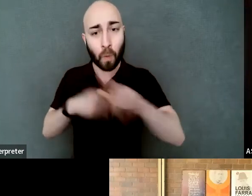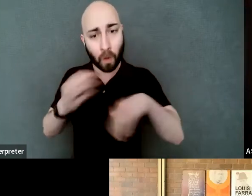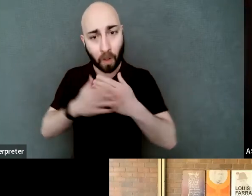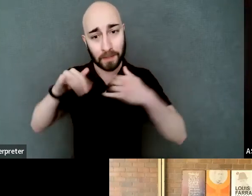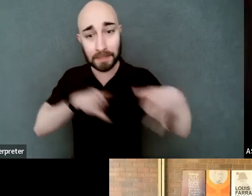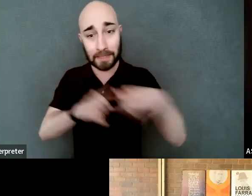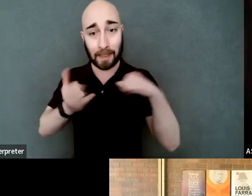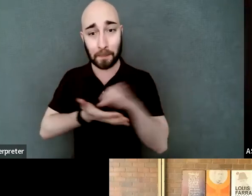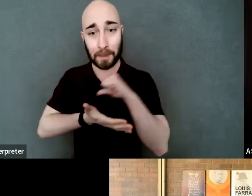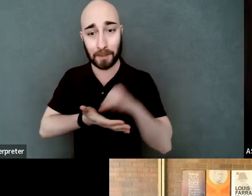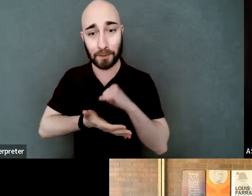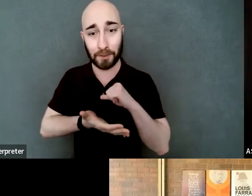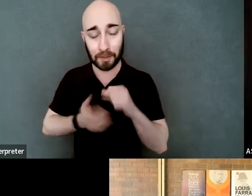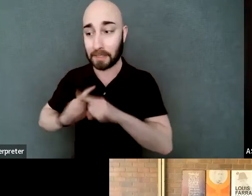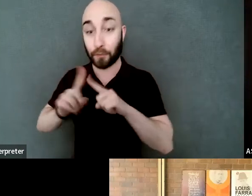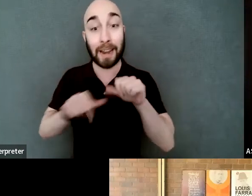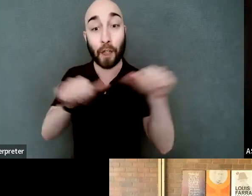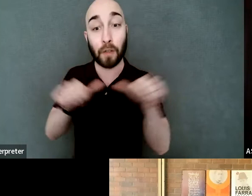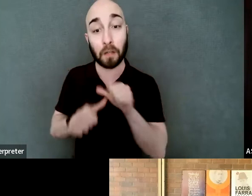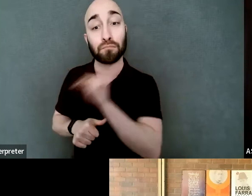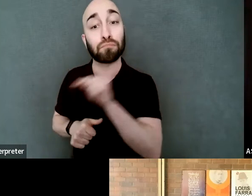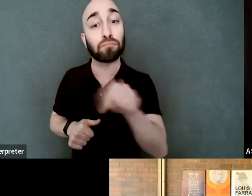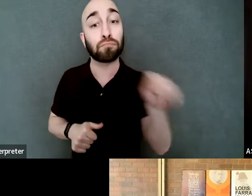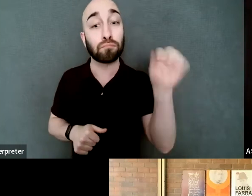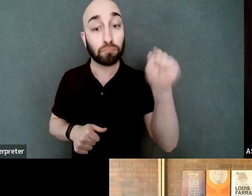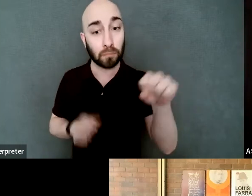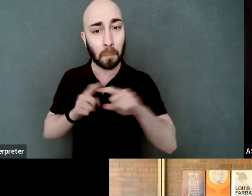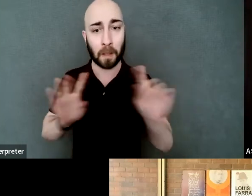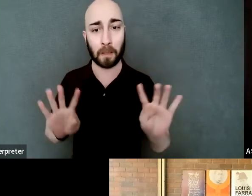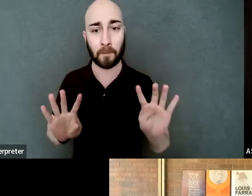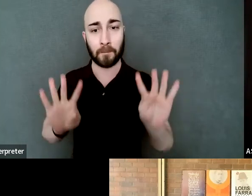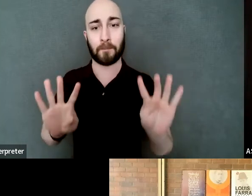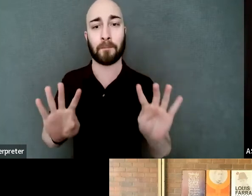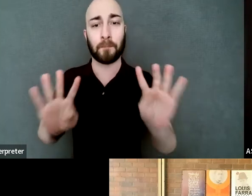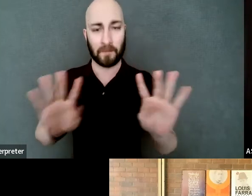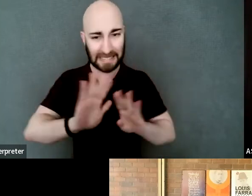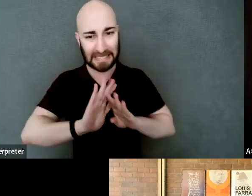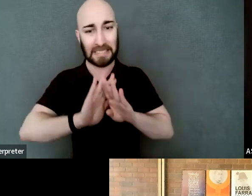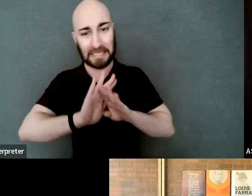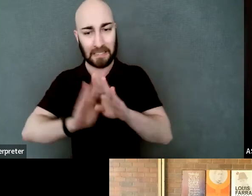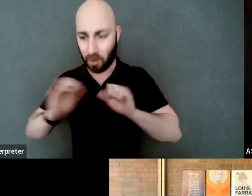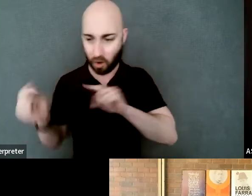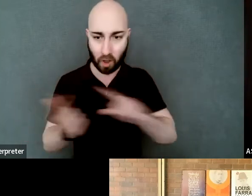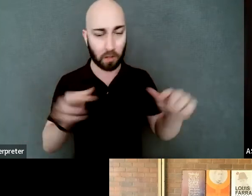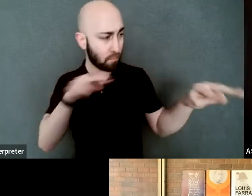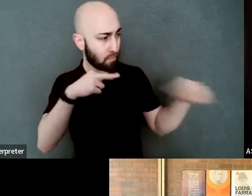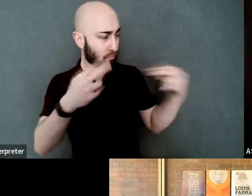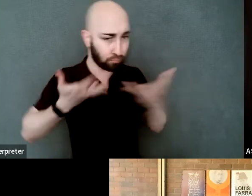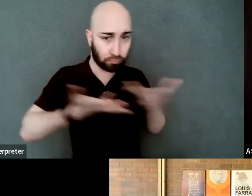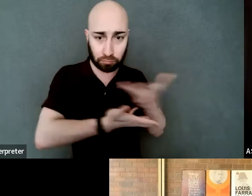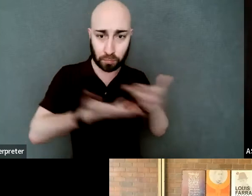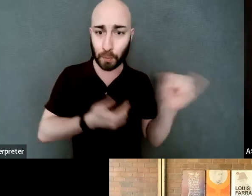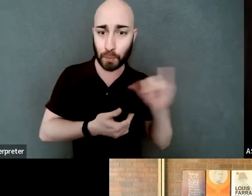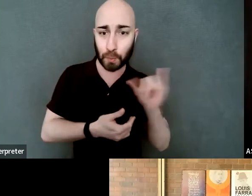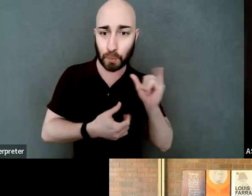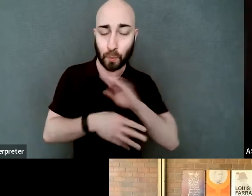in different areas, but at the same time, we're also aware of what other folks are doing. And we know that we're all